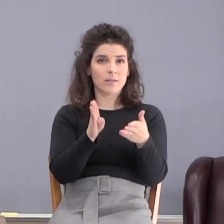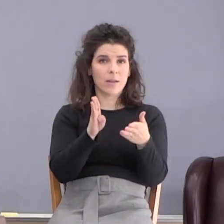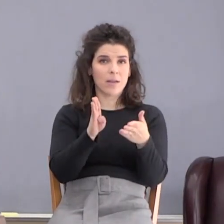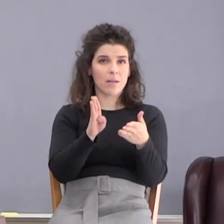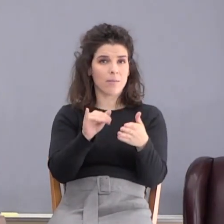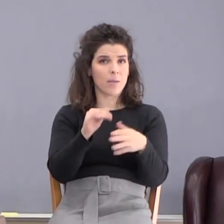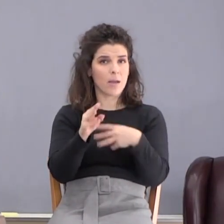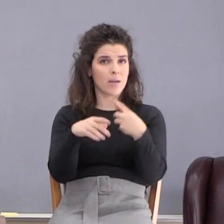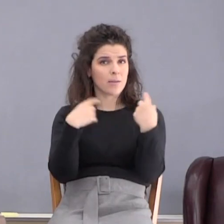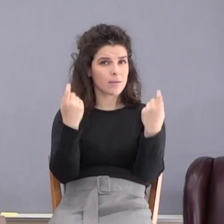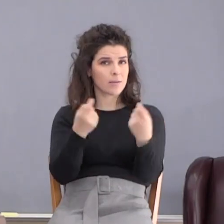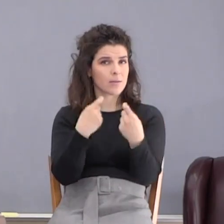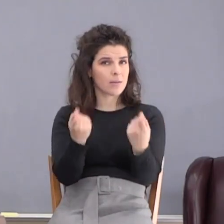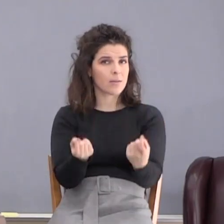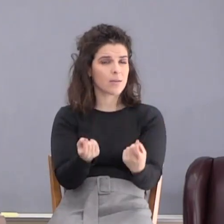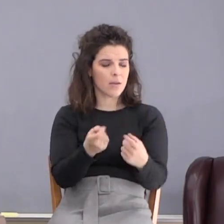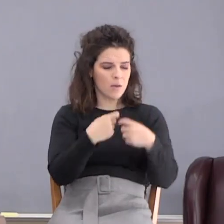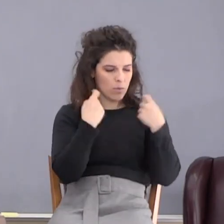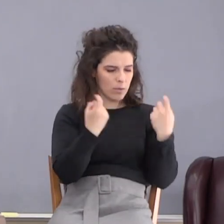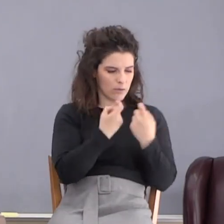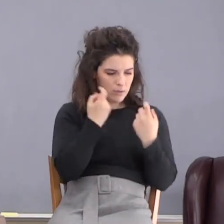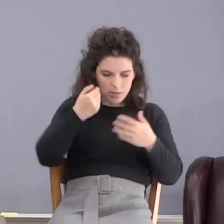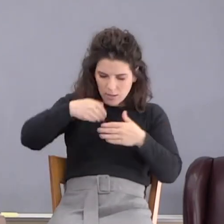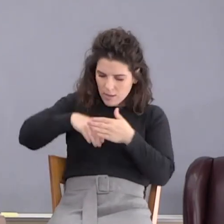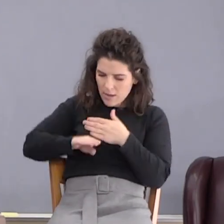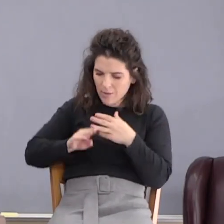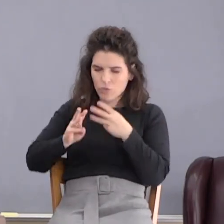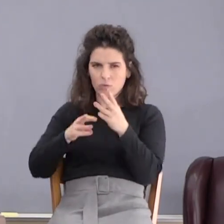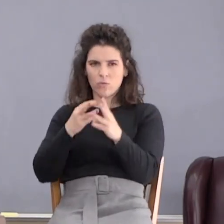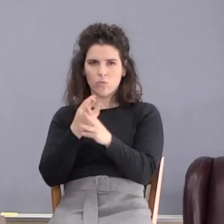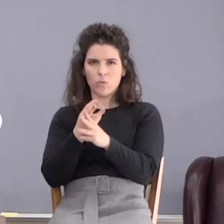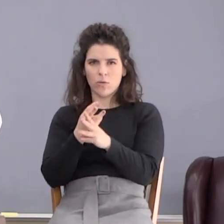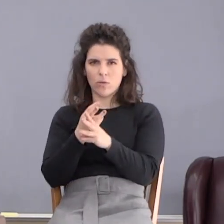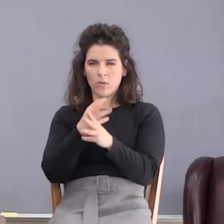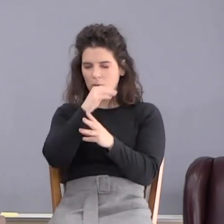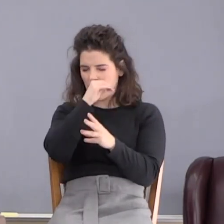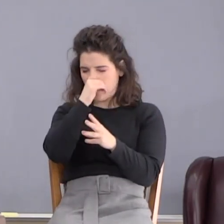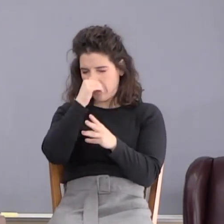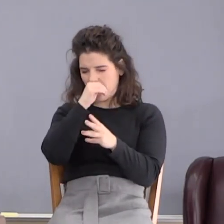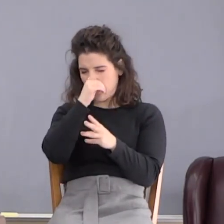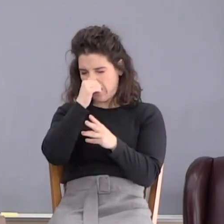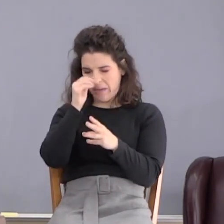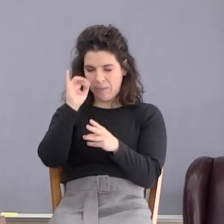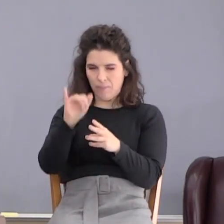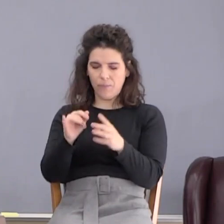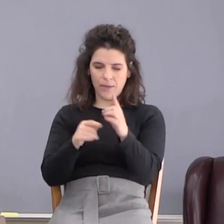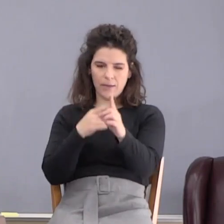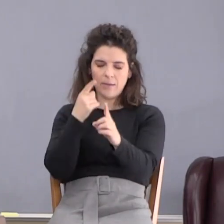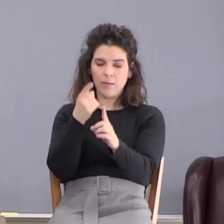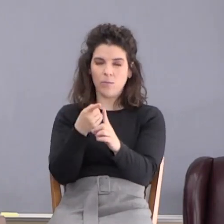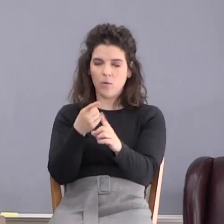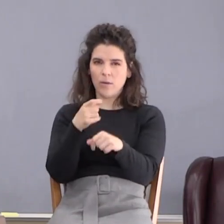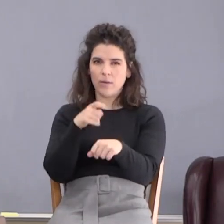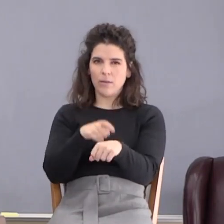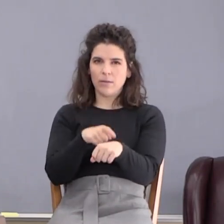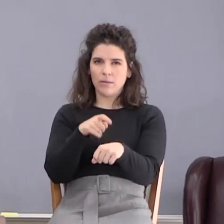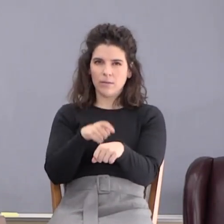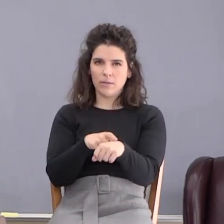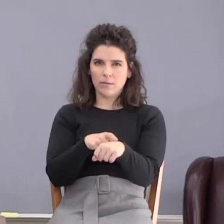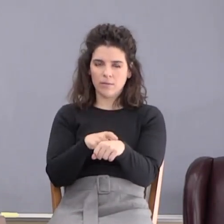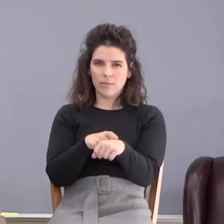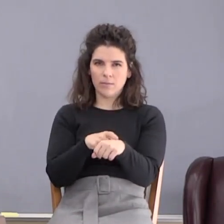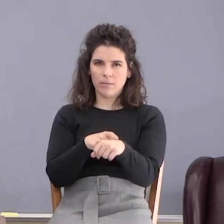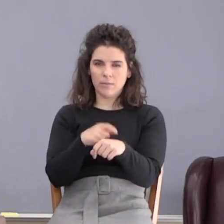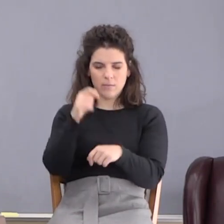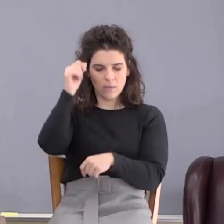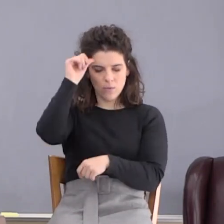sin. When sin entered into the world, that is the point in time where